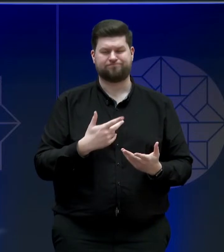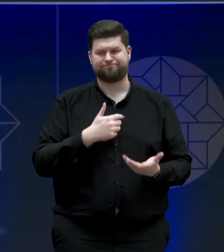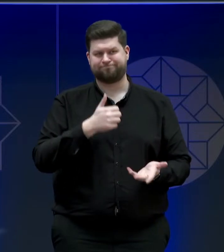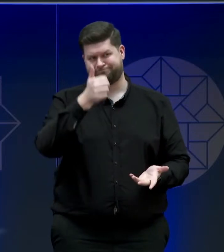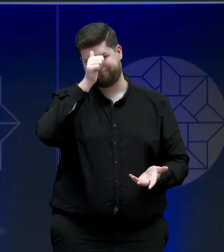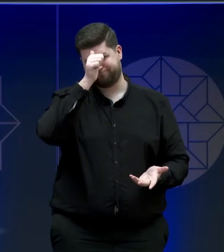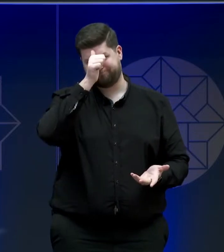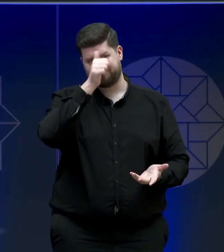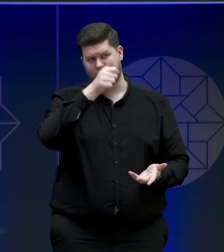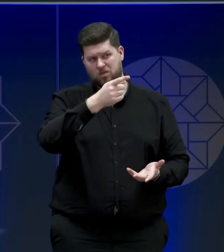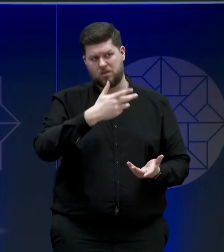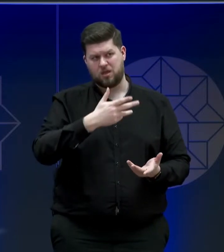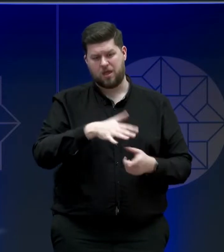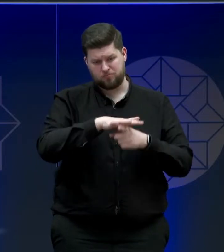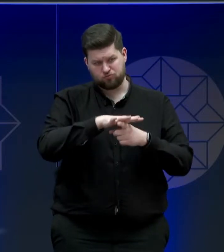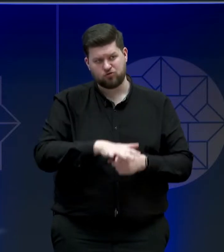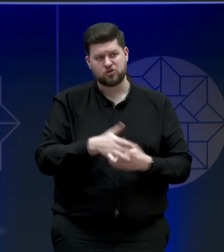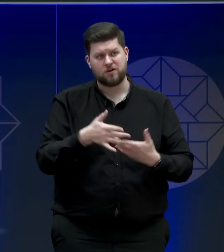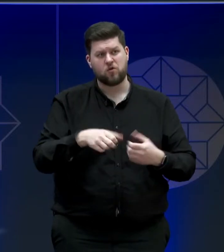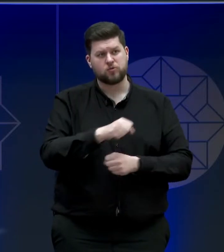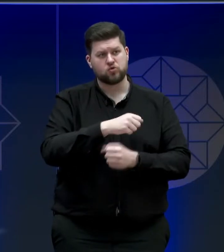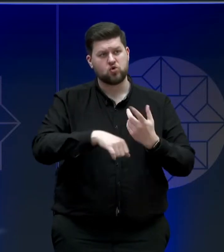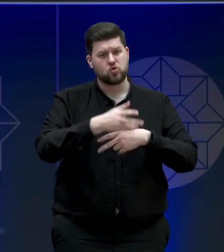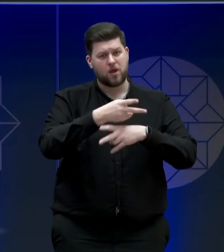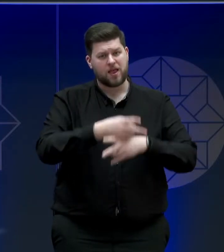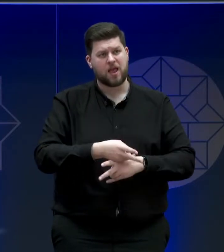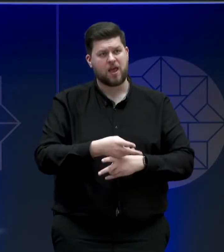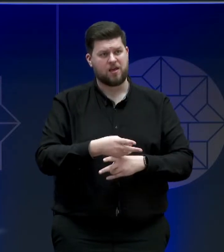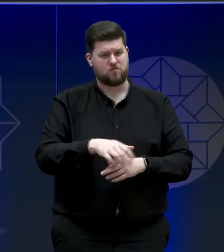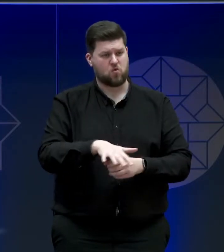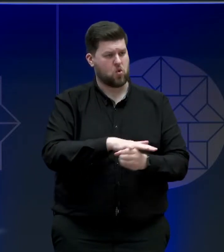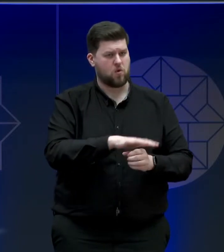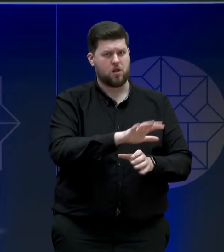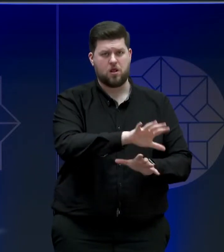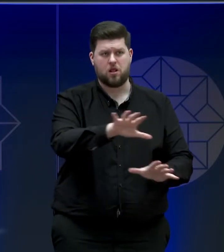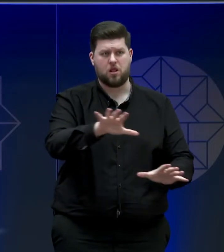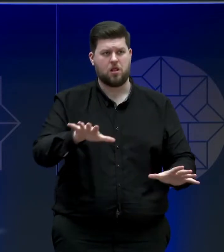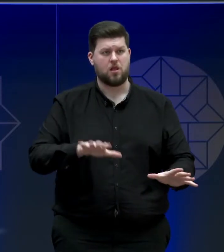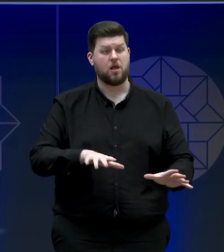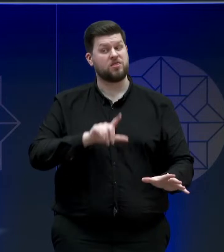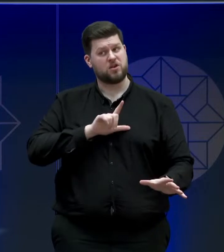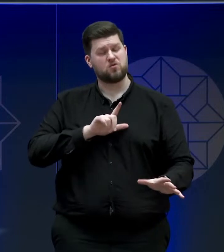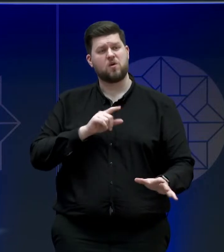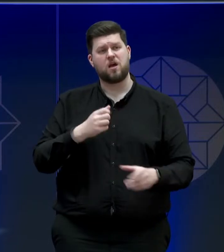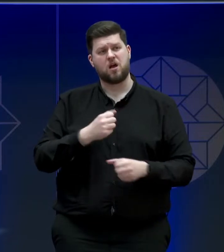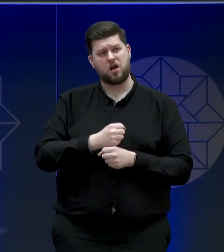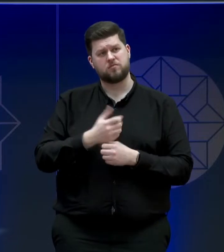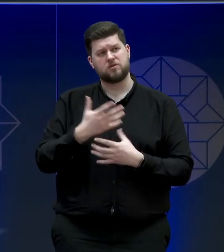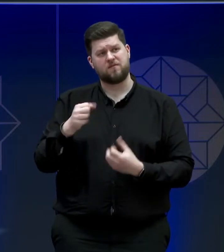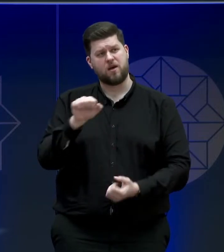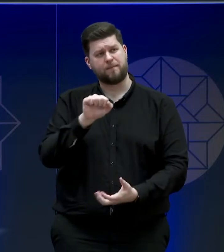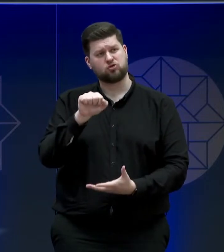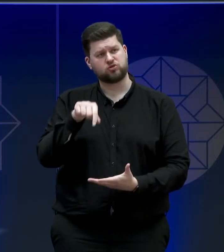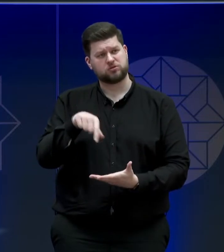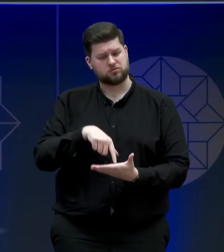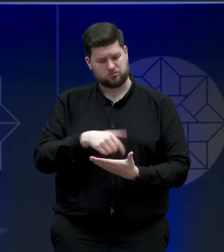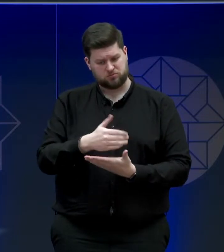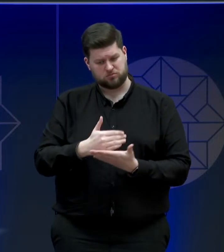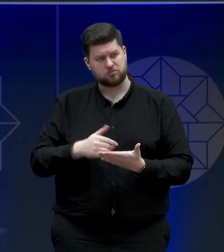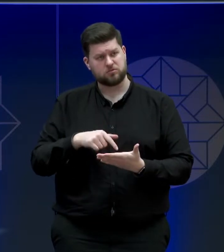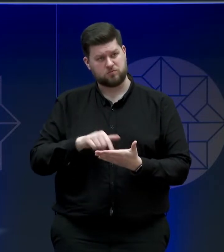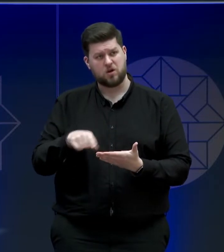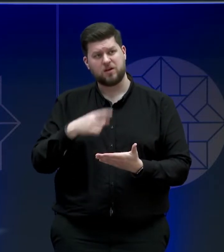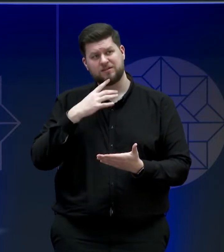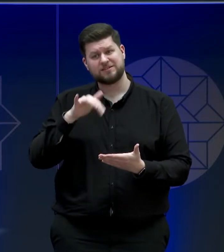the pressures in social care at local level, which is why in the government's budget we have, yes, given a record